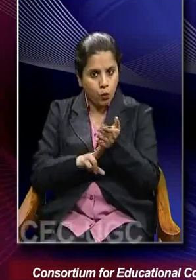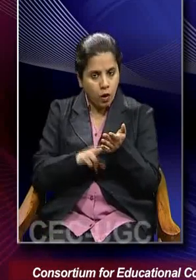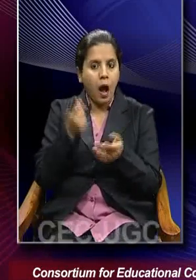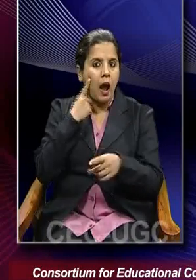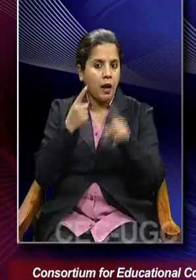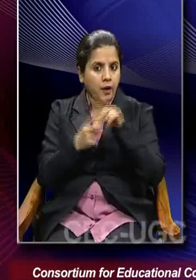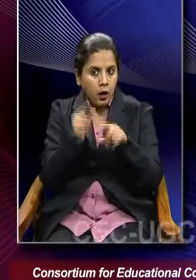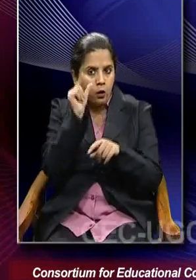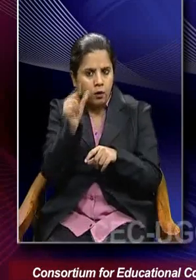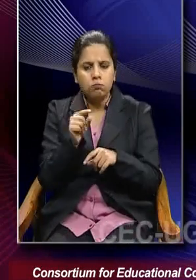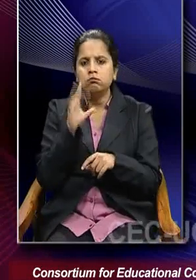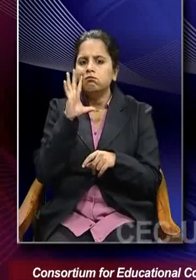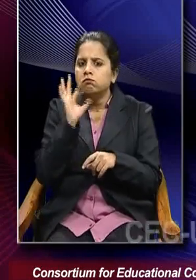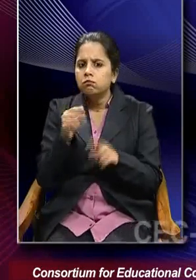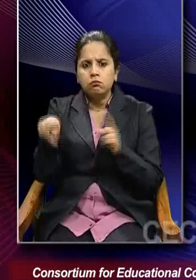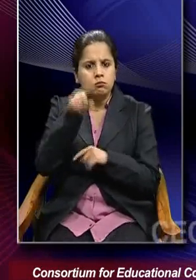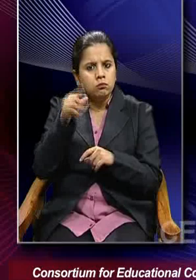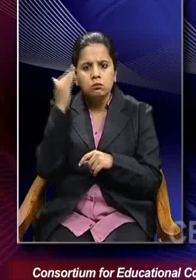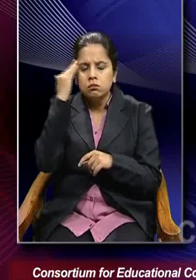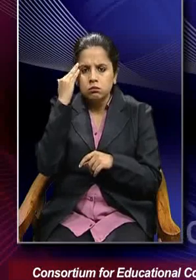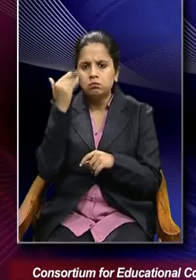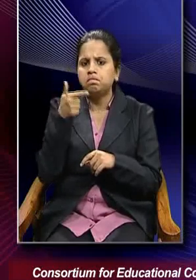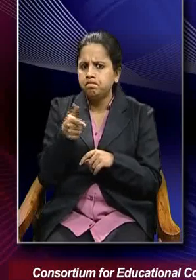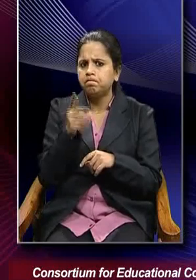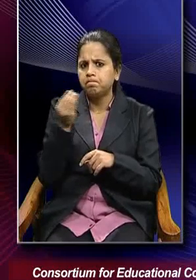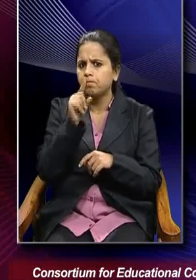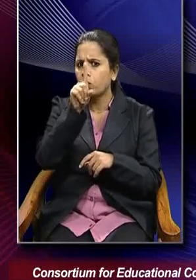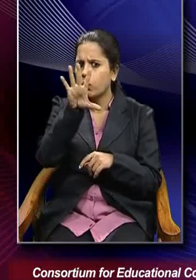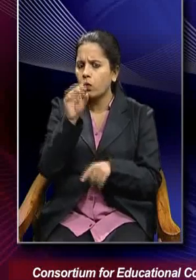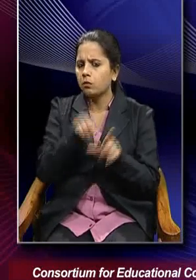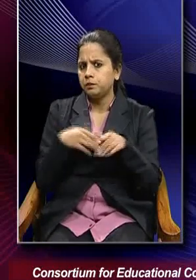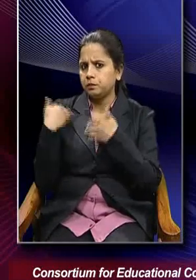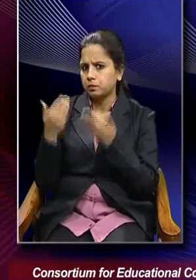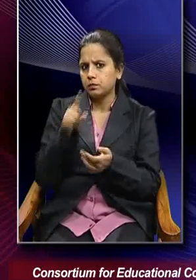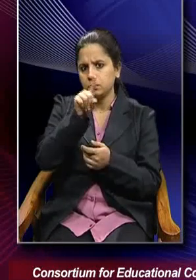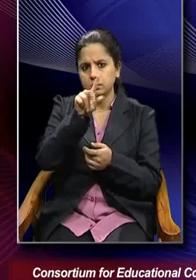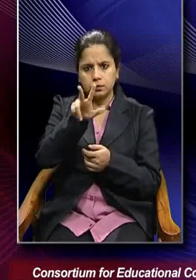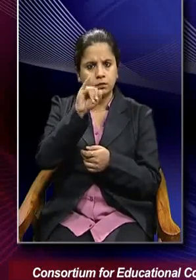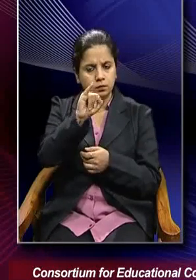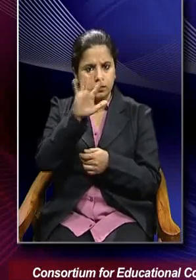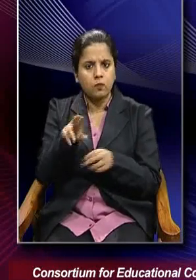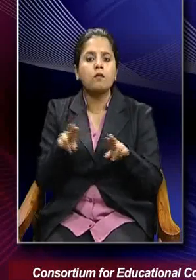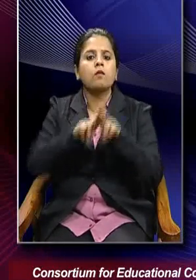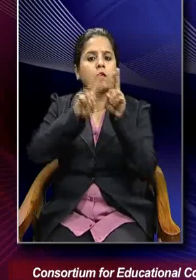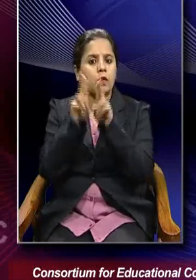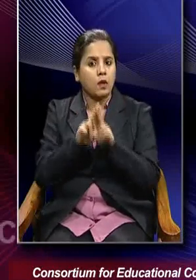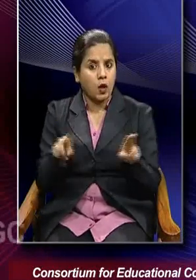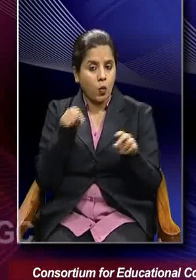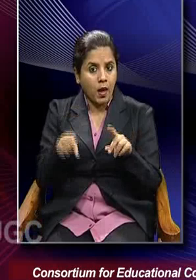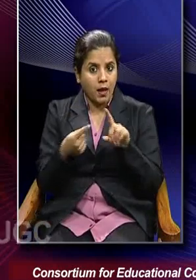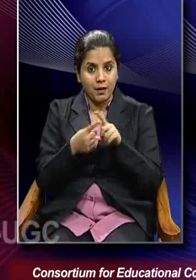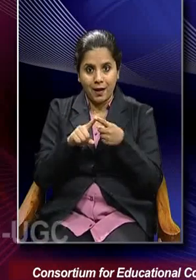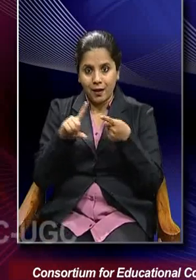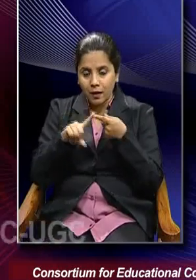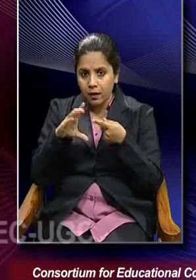to understand that for a century and a half, since 1865, the International Telecommunication